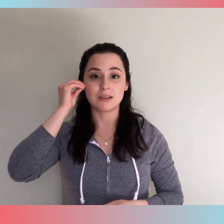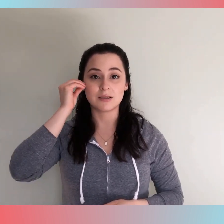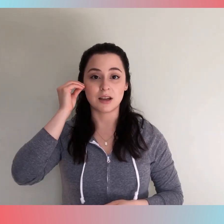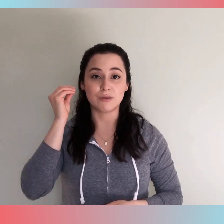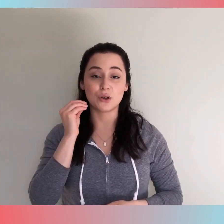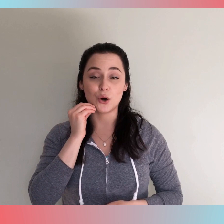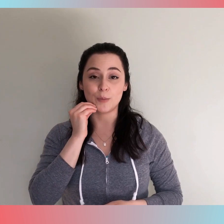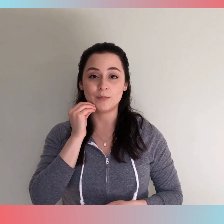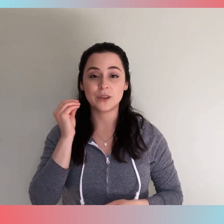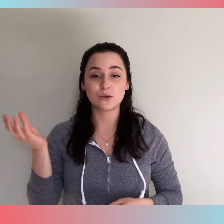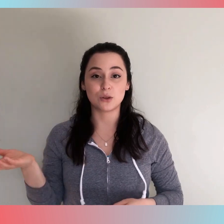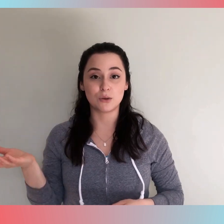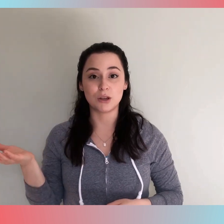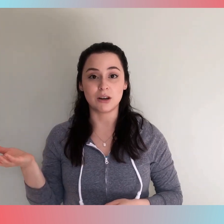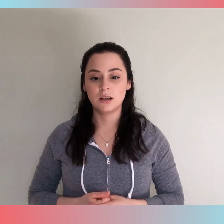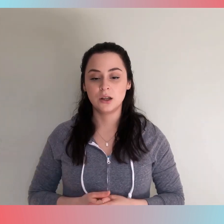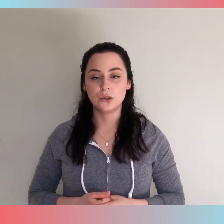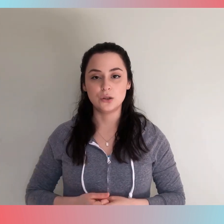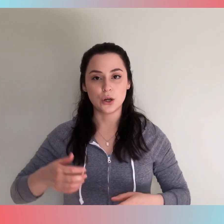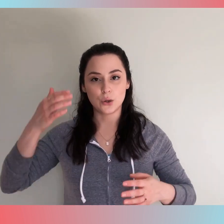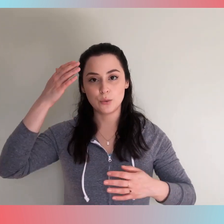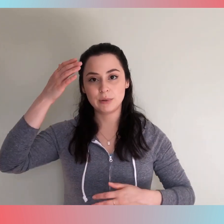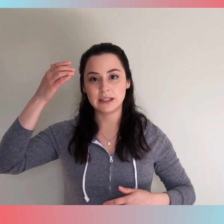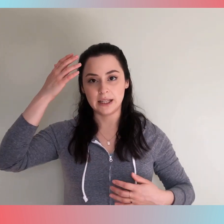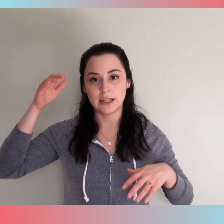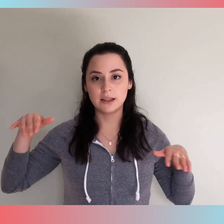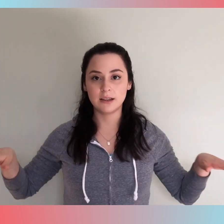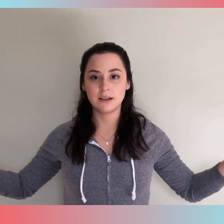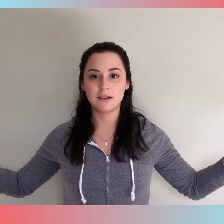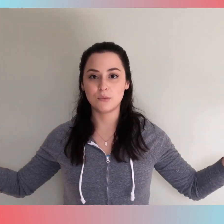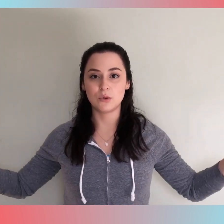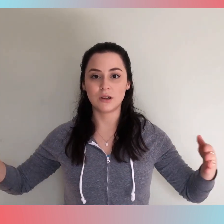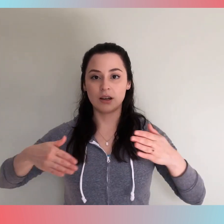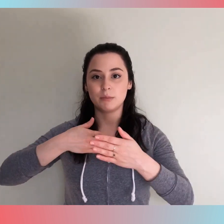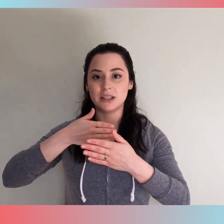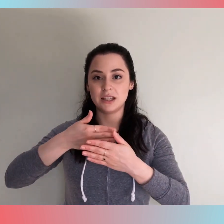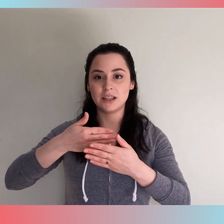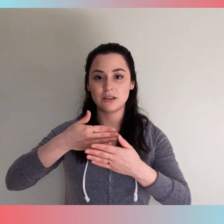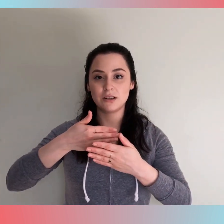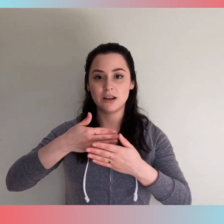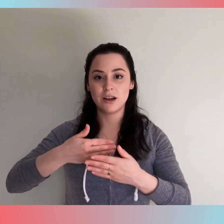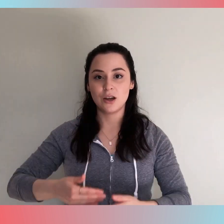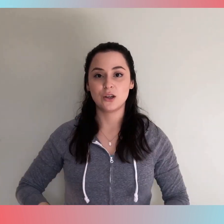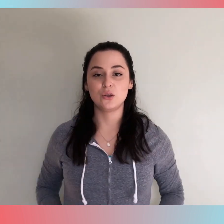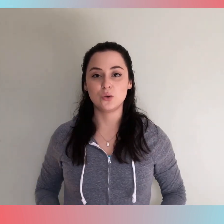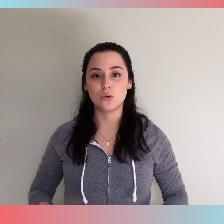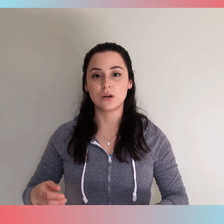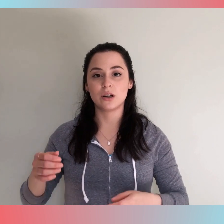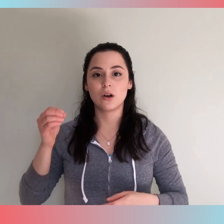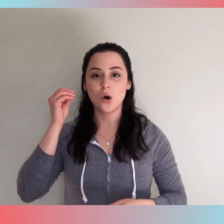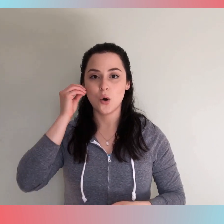the sign for home. So here we are. No plague will come near your